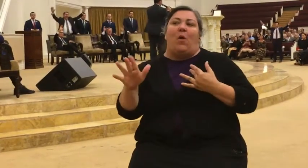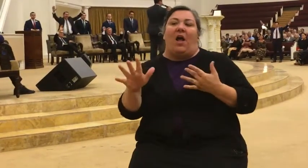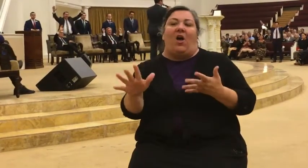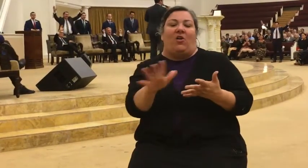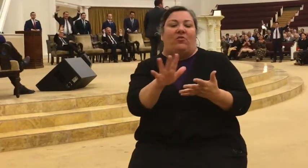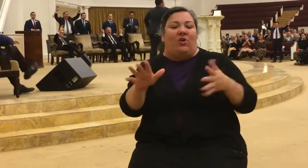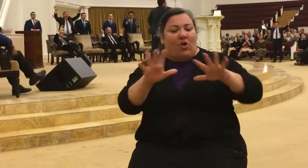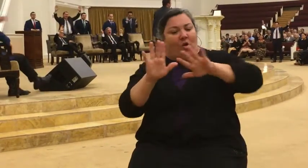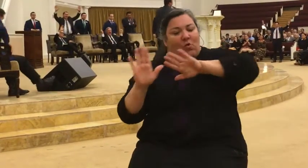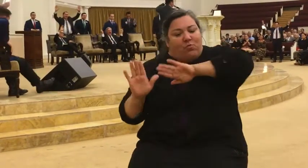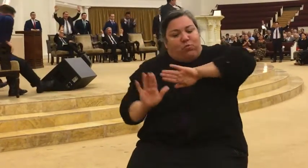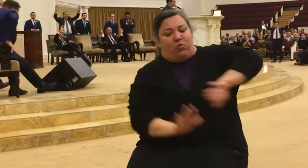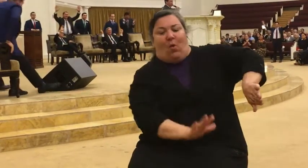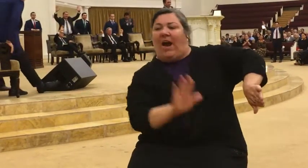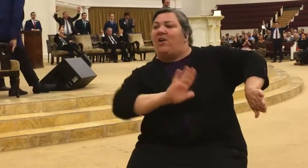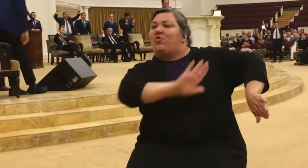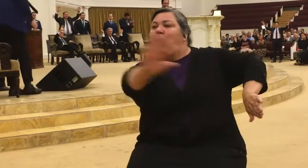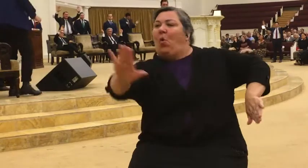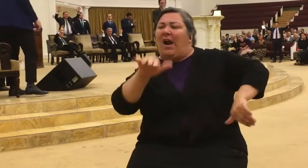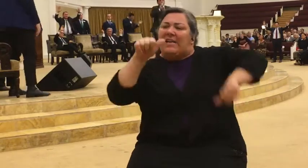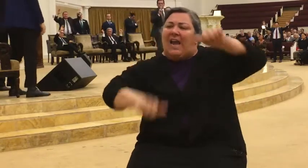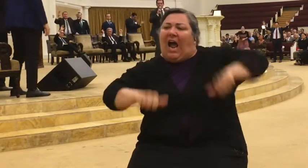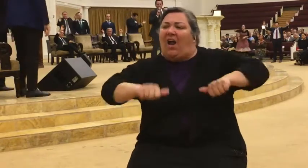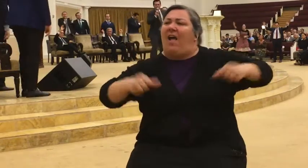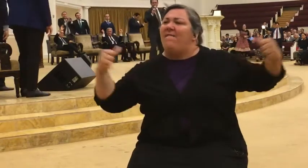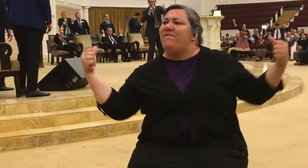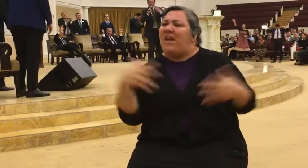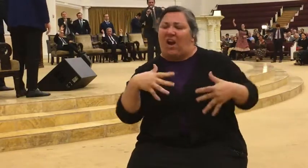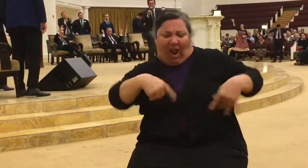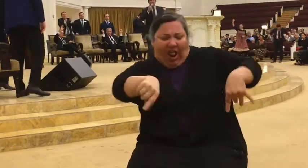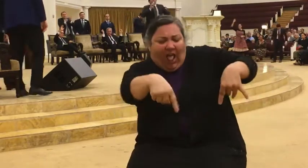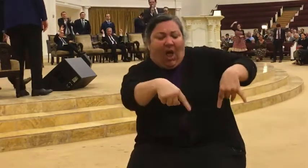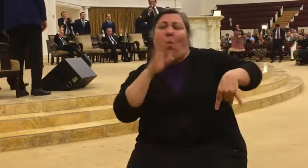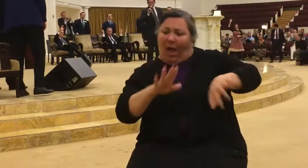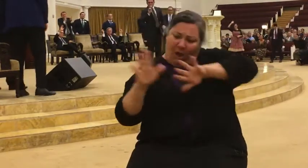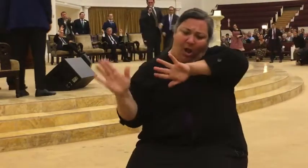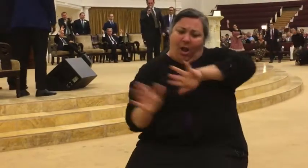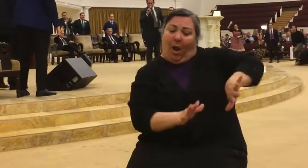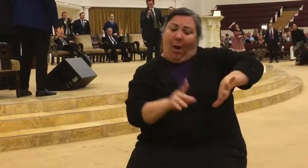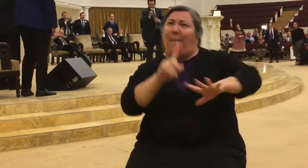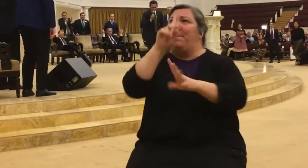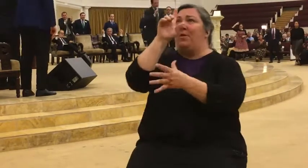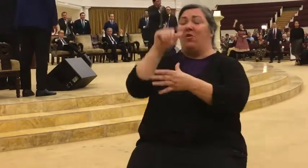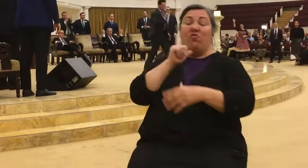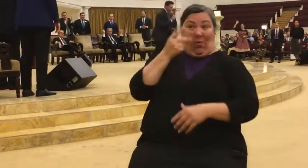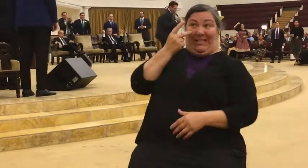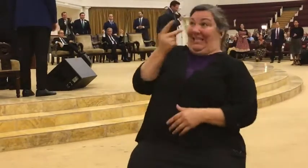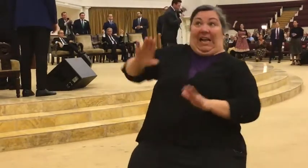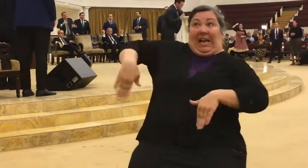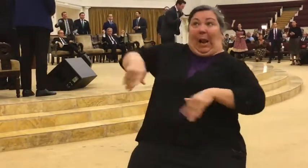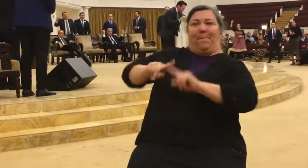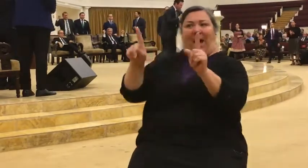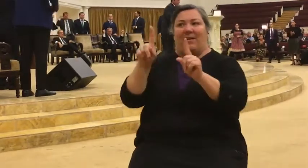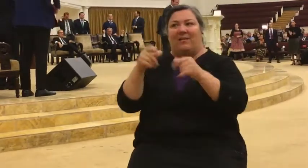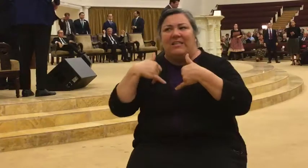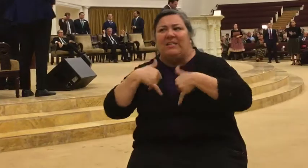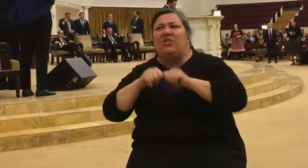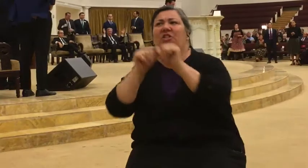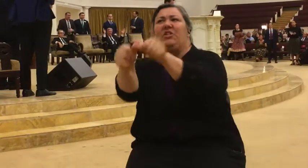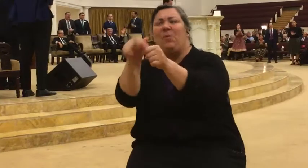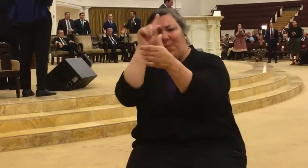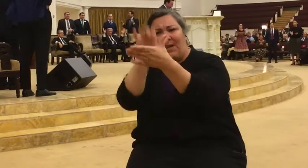consume your fear and consume your anxiety. You've got to believe even though you don't see it. You've got to believe